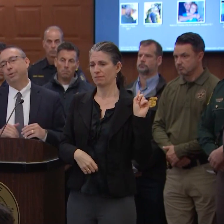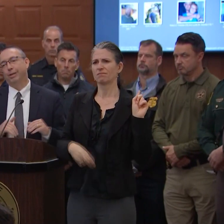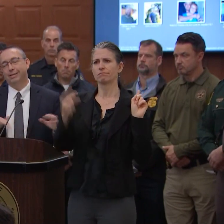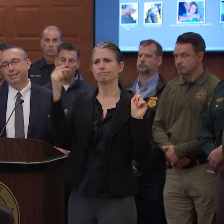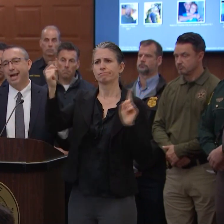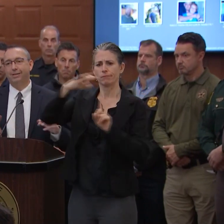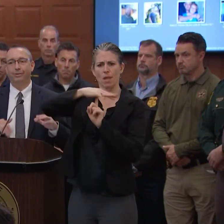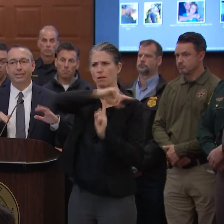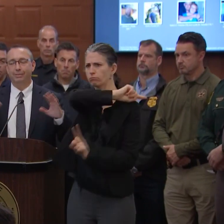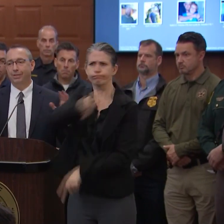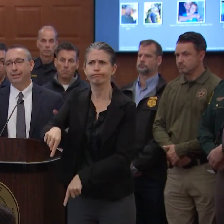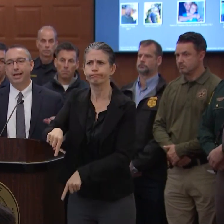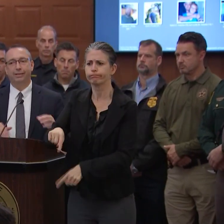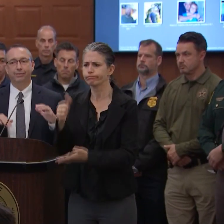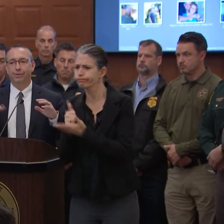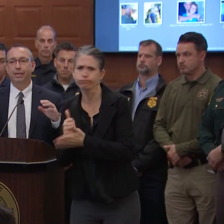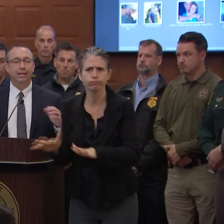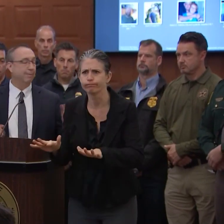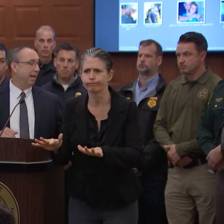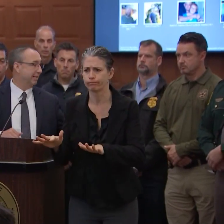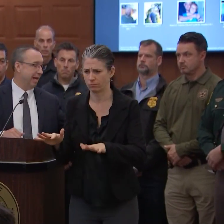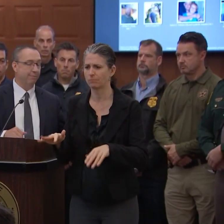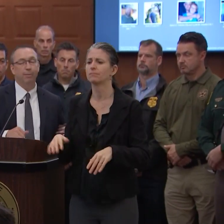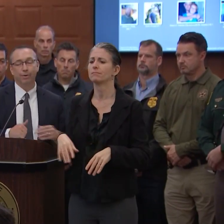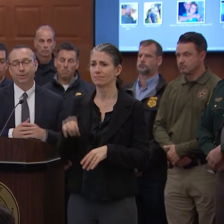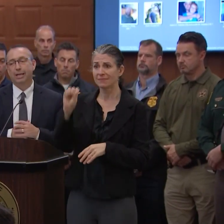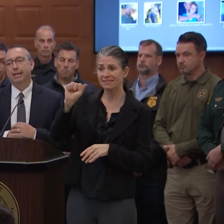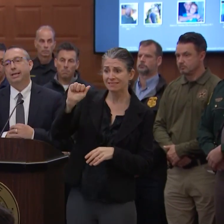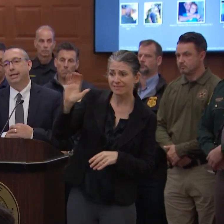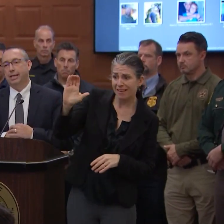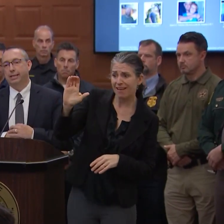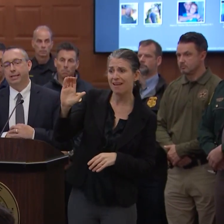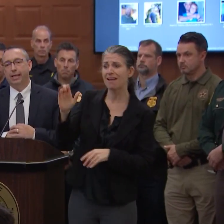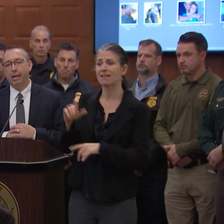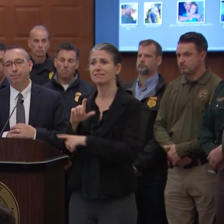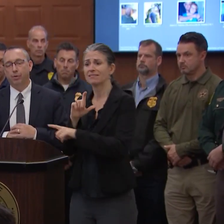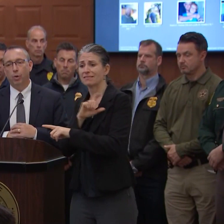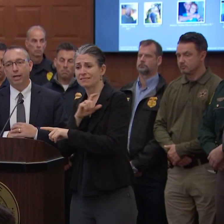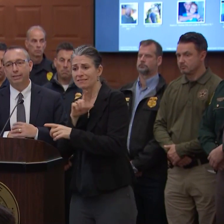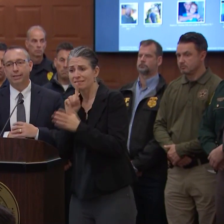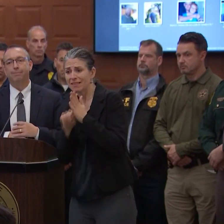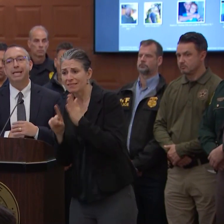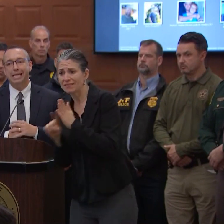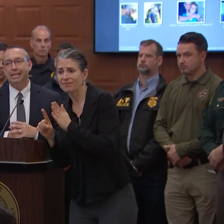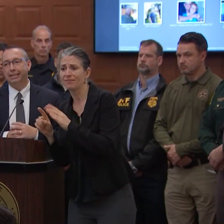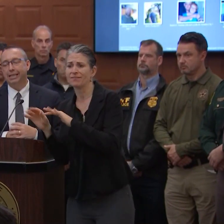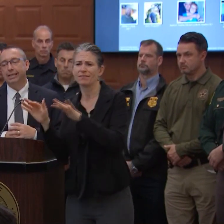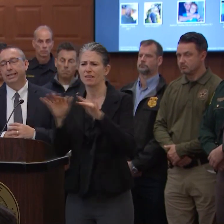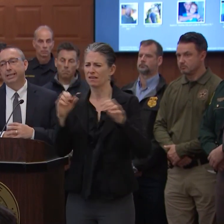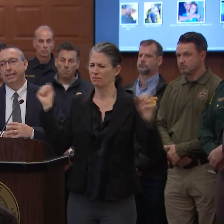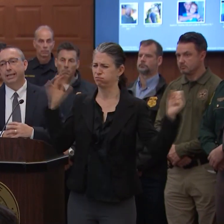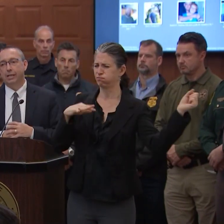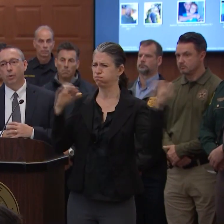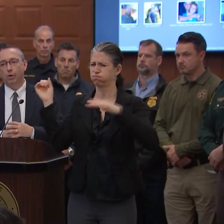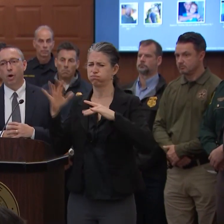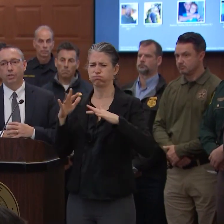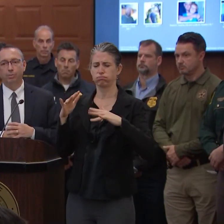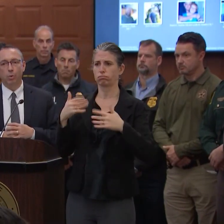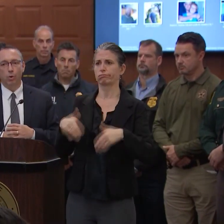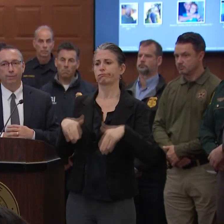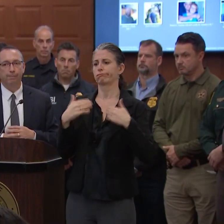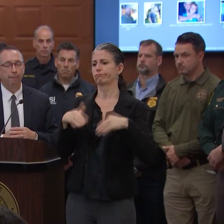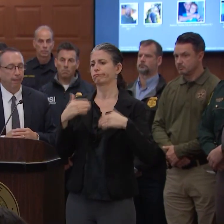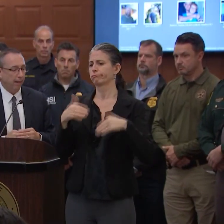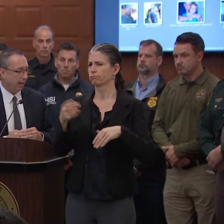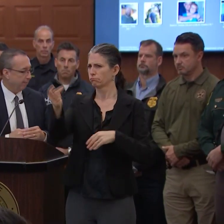Hampshire State Police and tactical teams and detectives, command staff members that came to us immediately, across